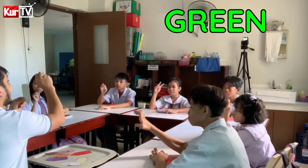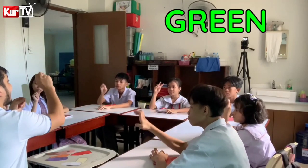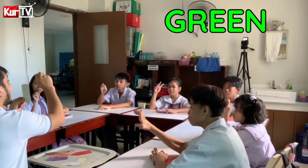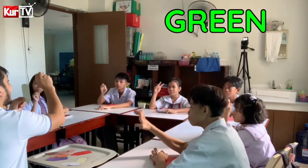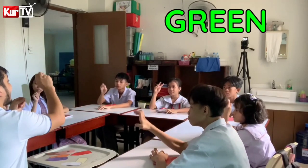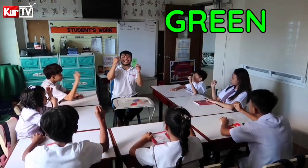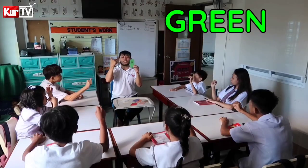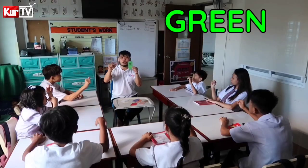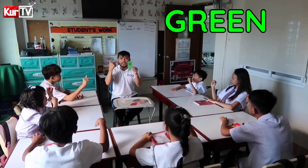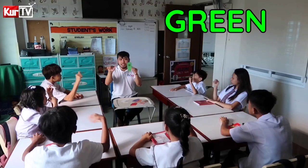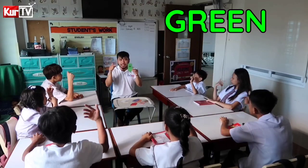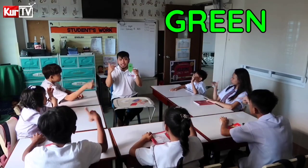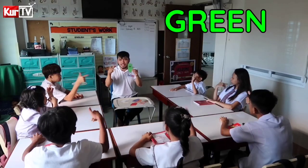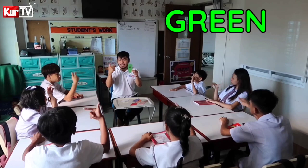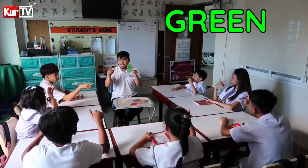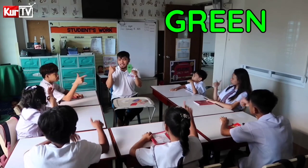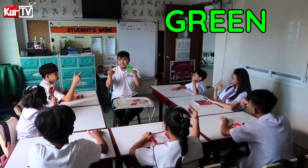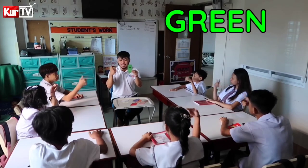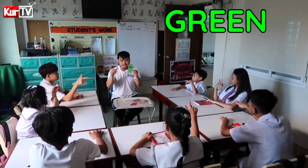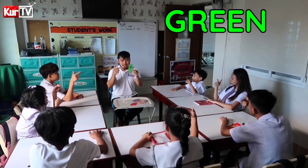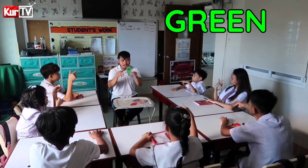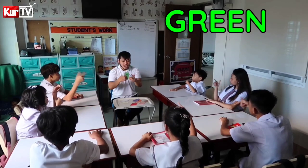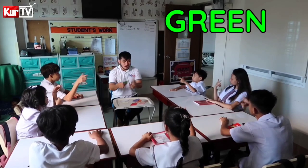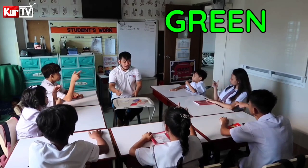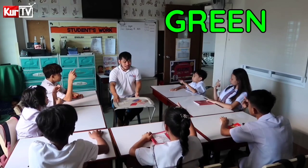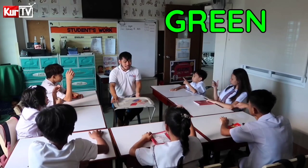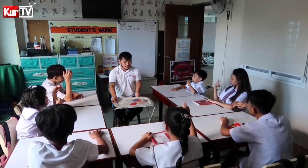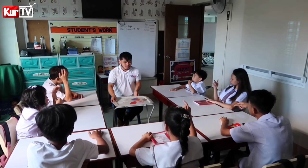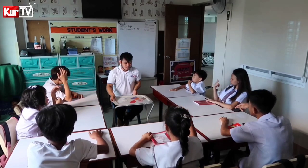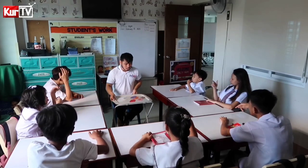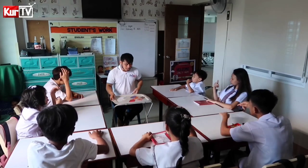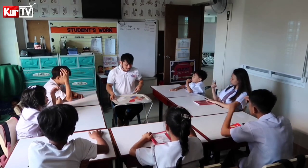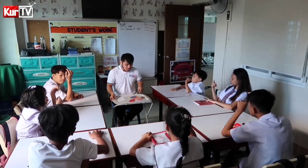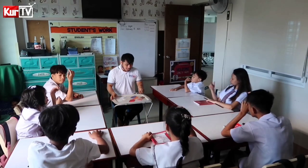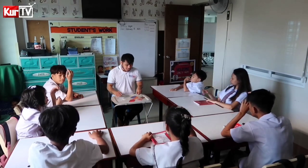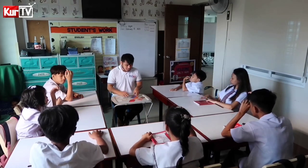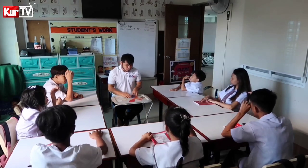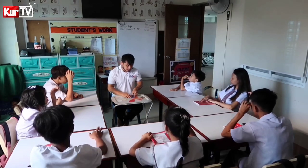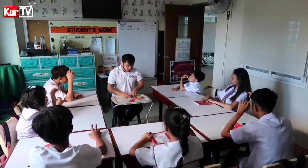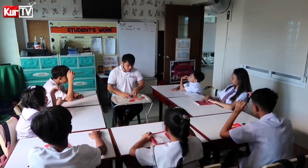N. Green. Our next color is...